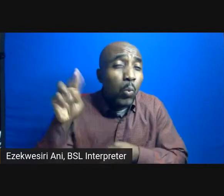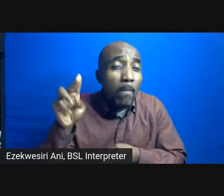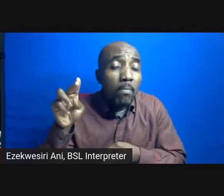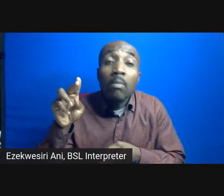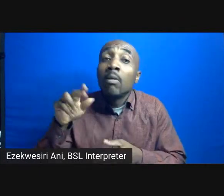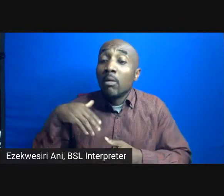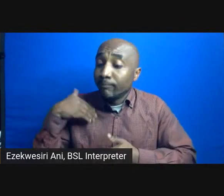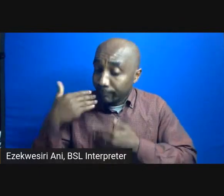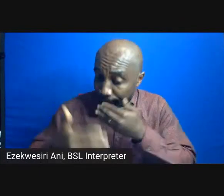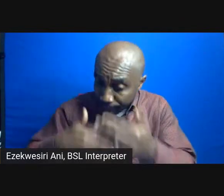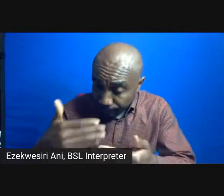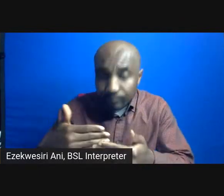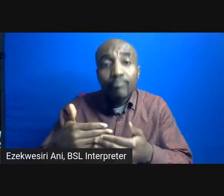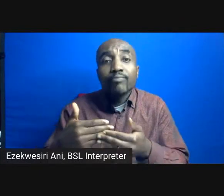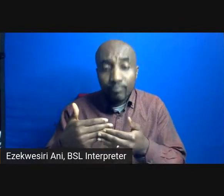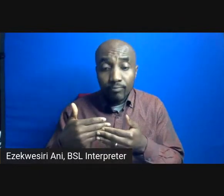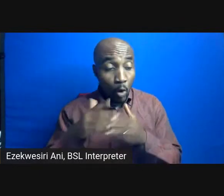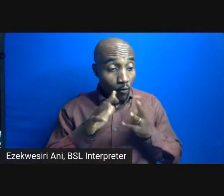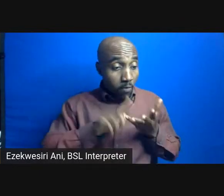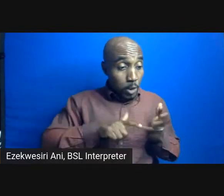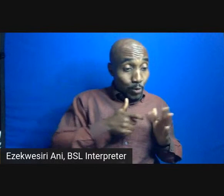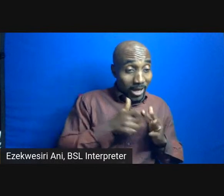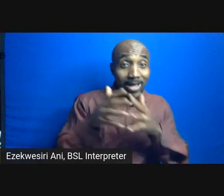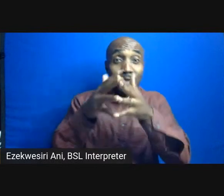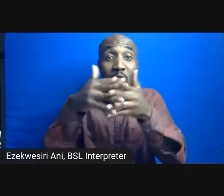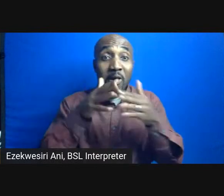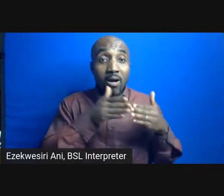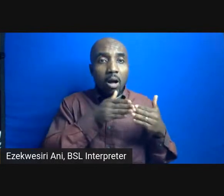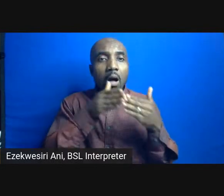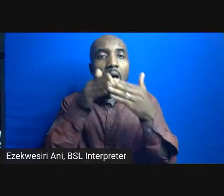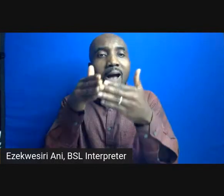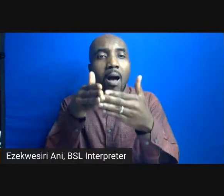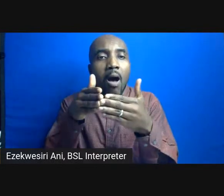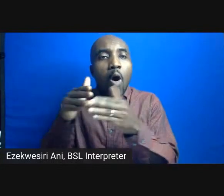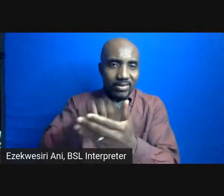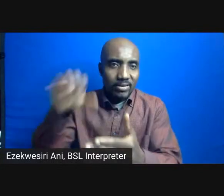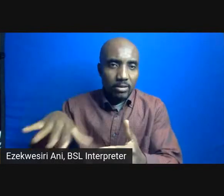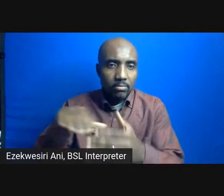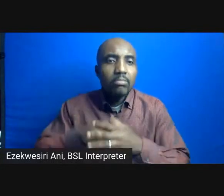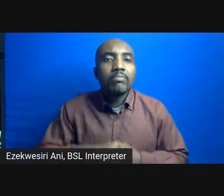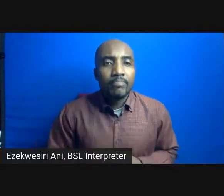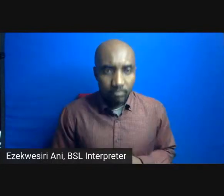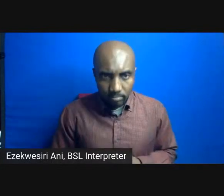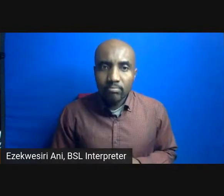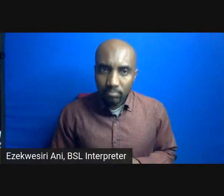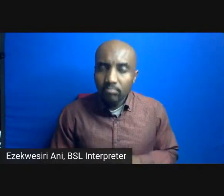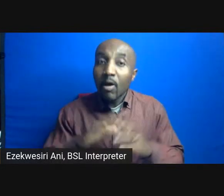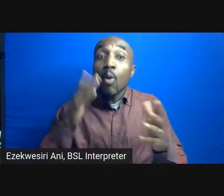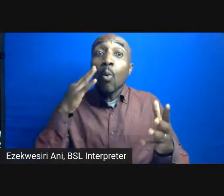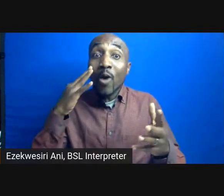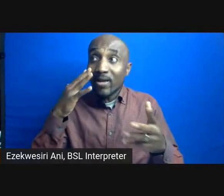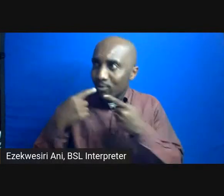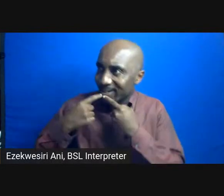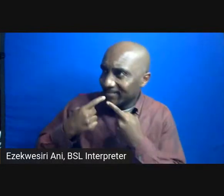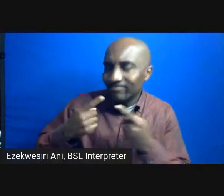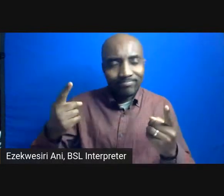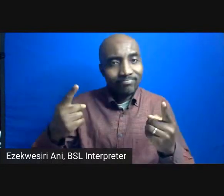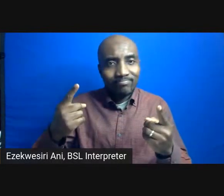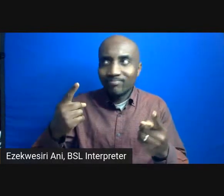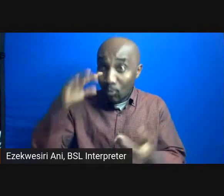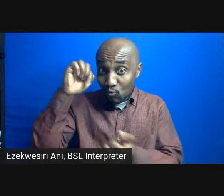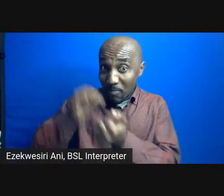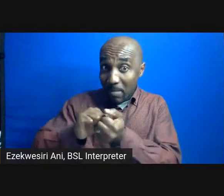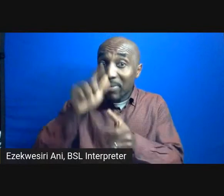Eventually, the transatlantic slave trade was banned. When the roll is names of those who struggled for freedom be